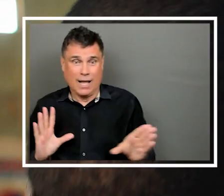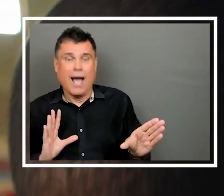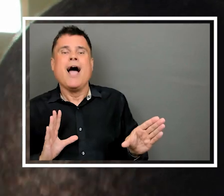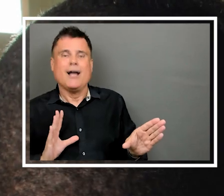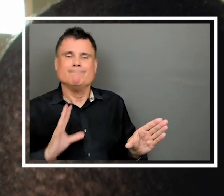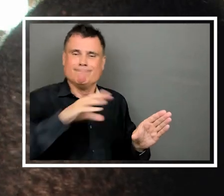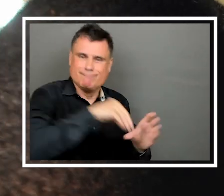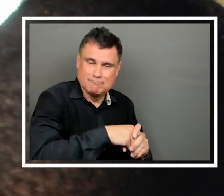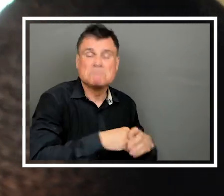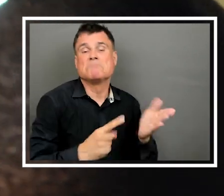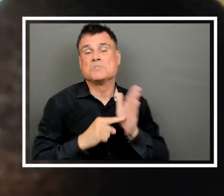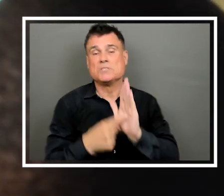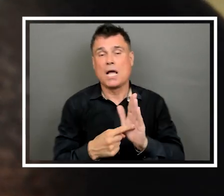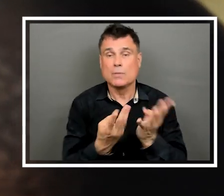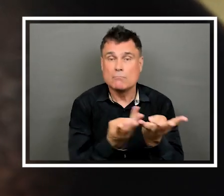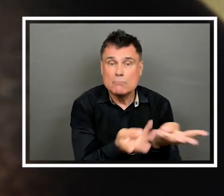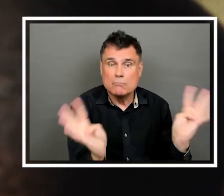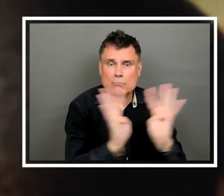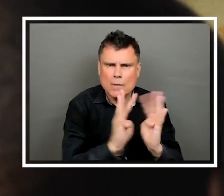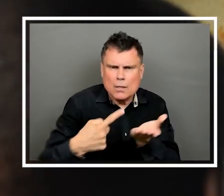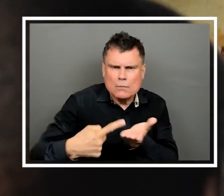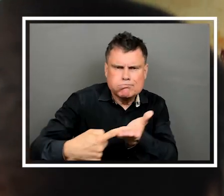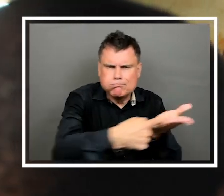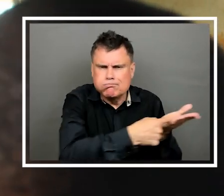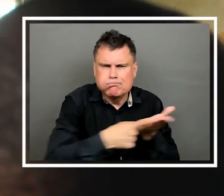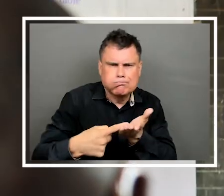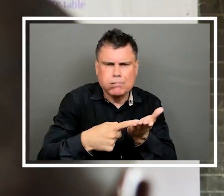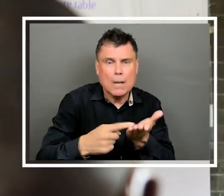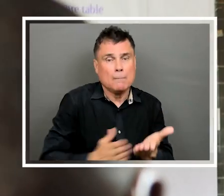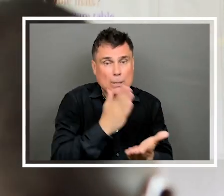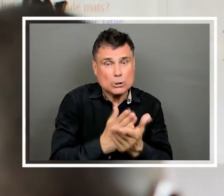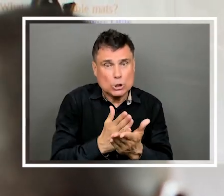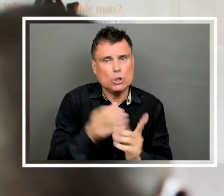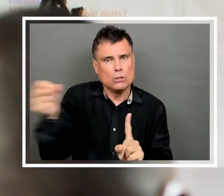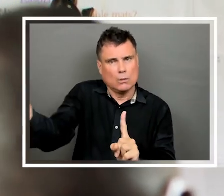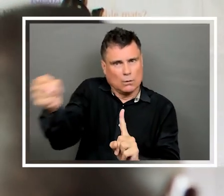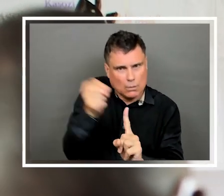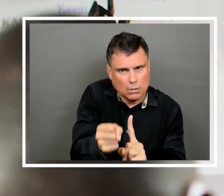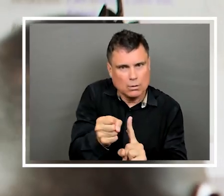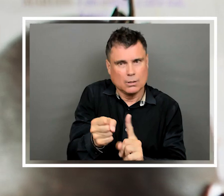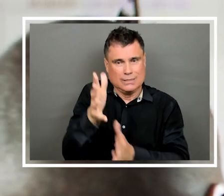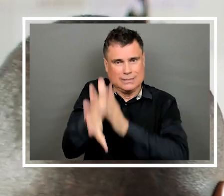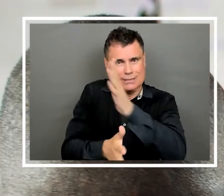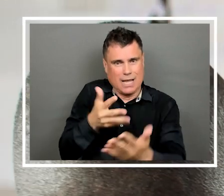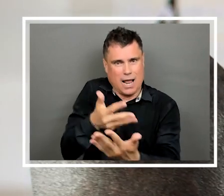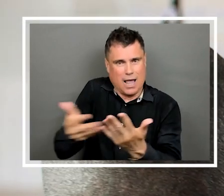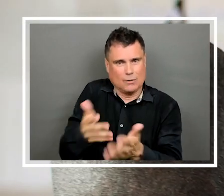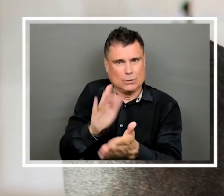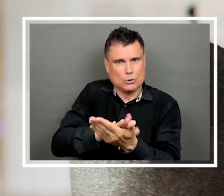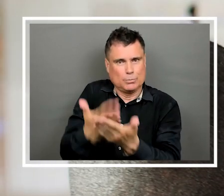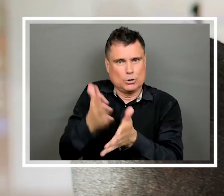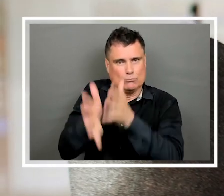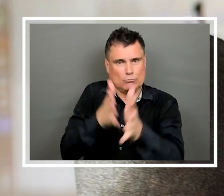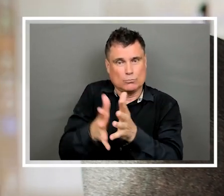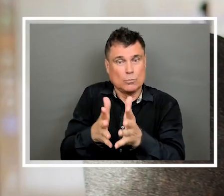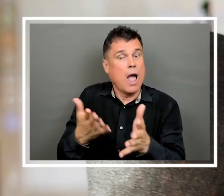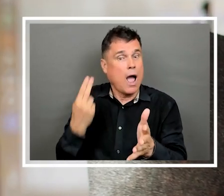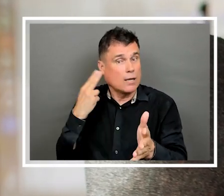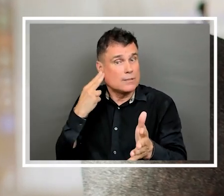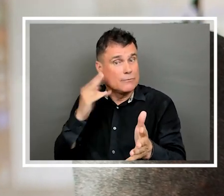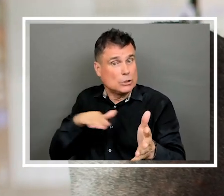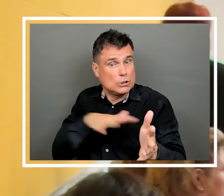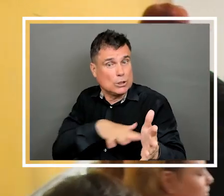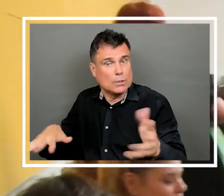For example, if you are organizing a focus group discussion, don't forget to provide a sign language interpreter if there are deaf